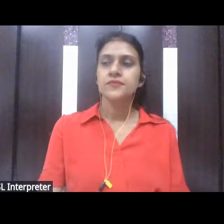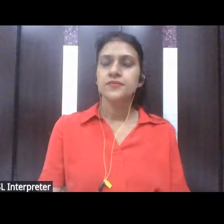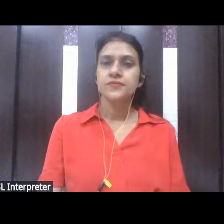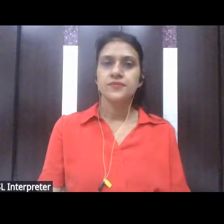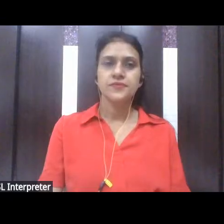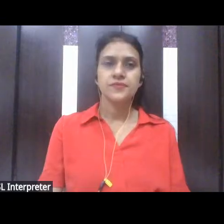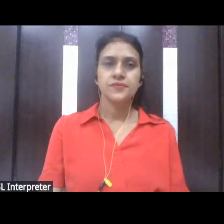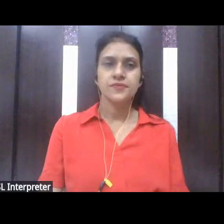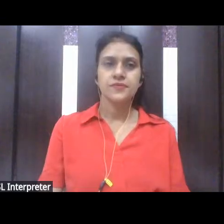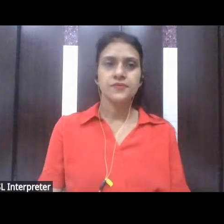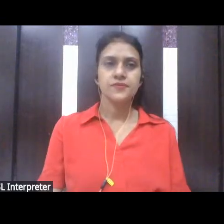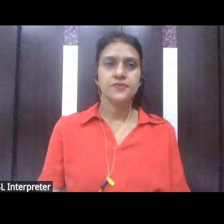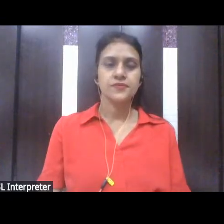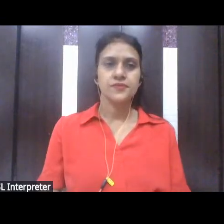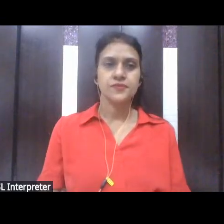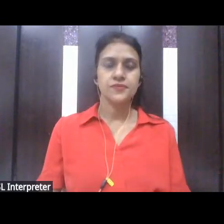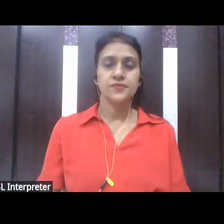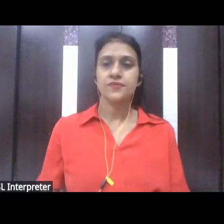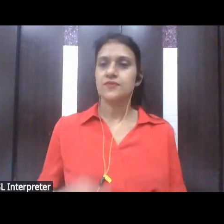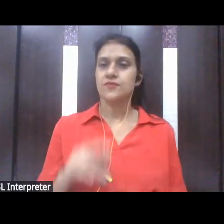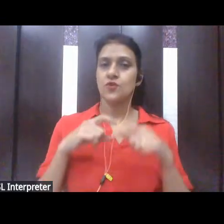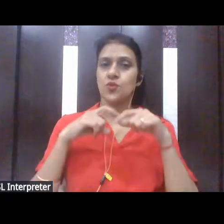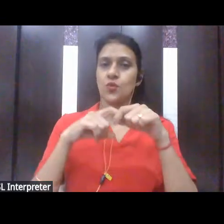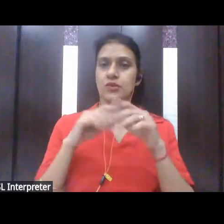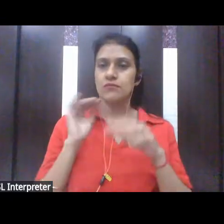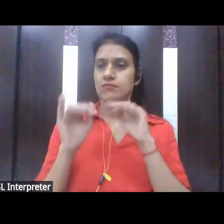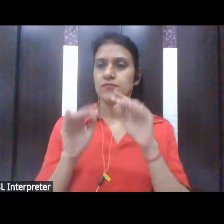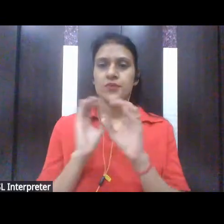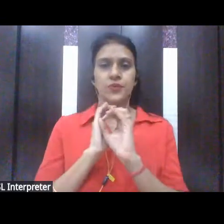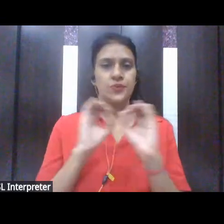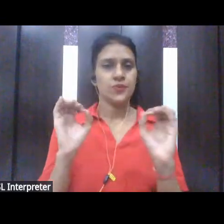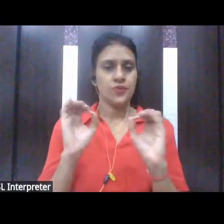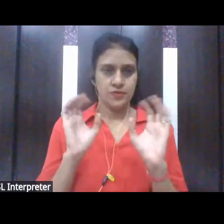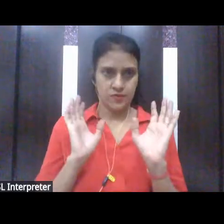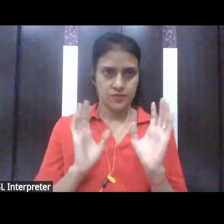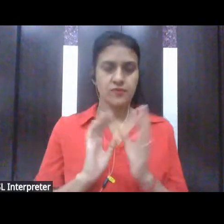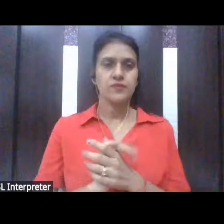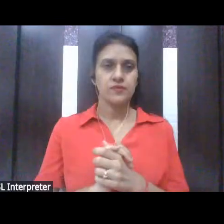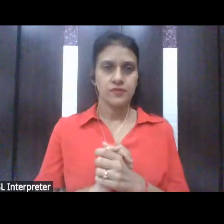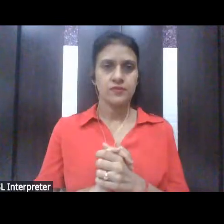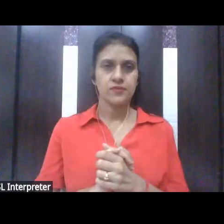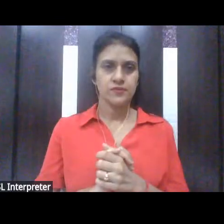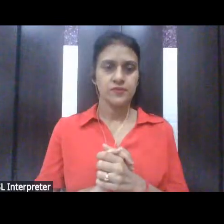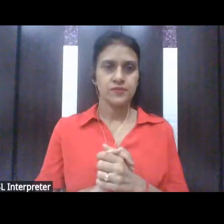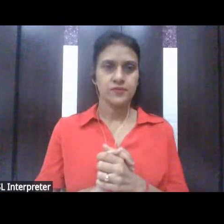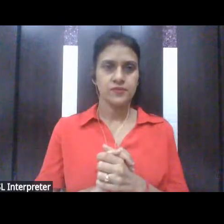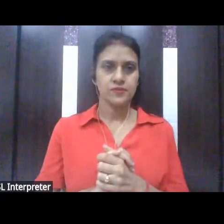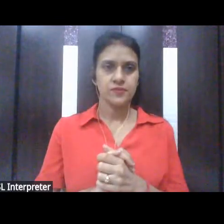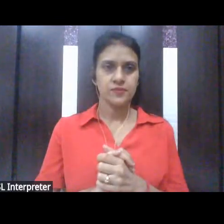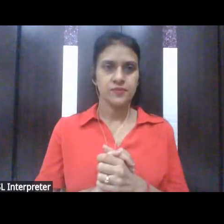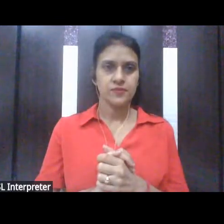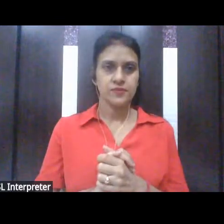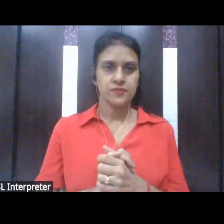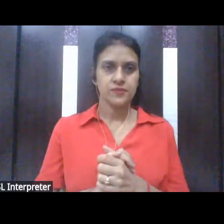So since we do not have any questions, I would like to just share a few